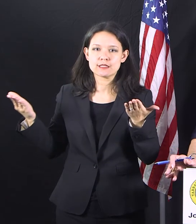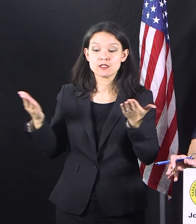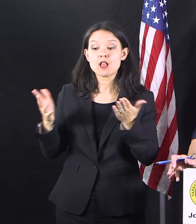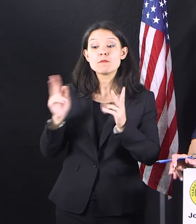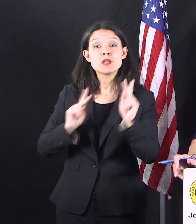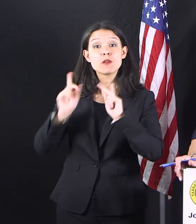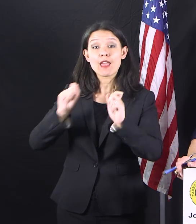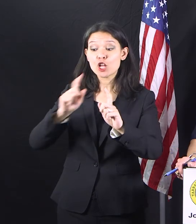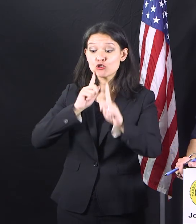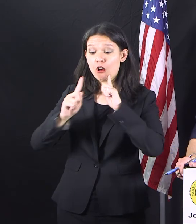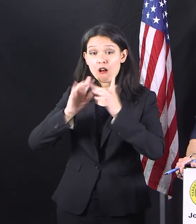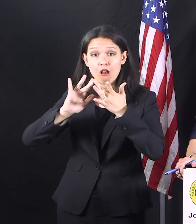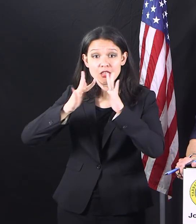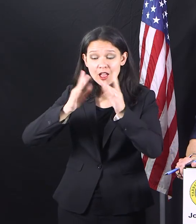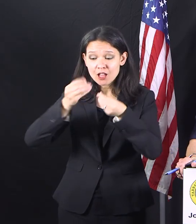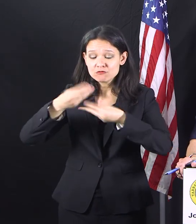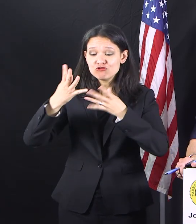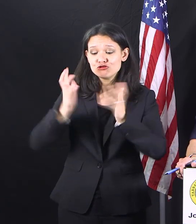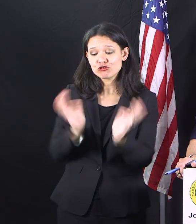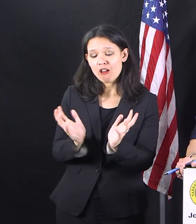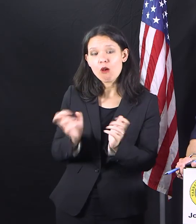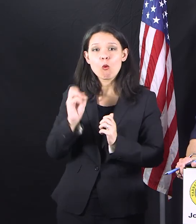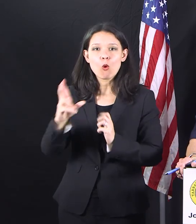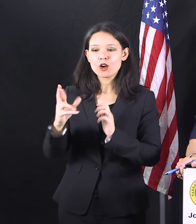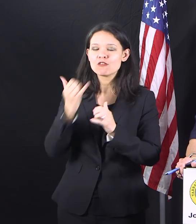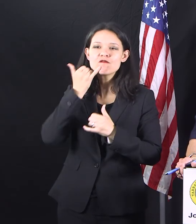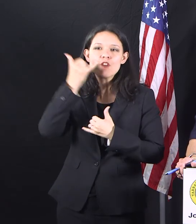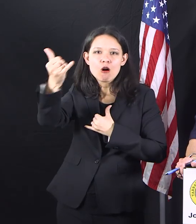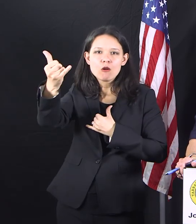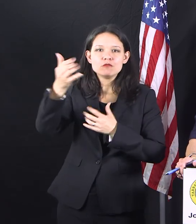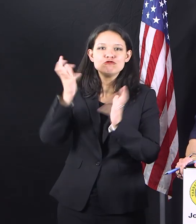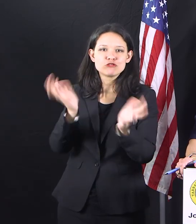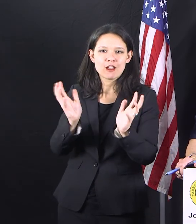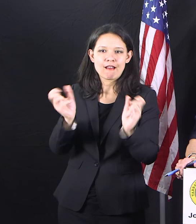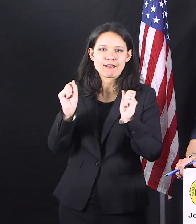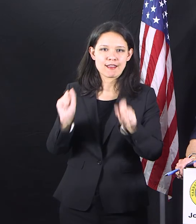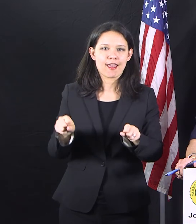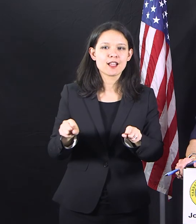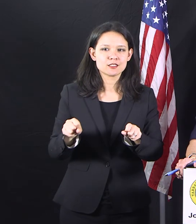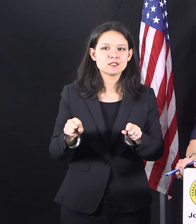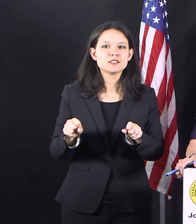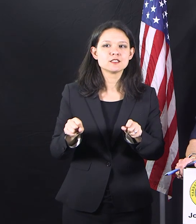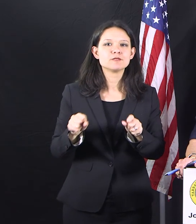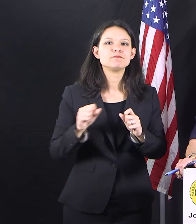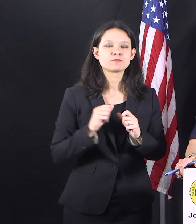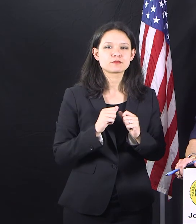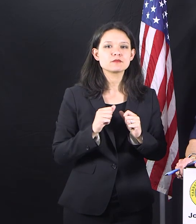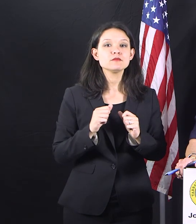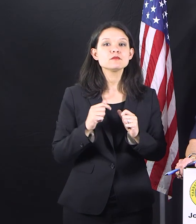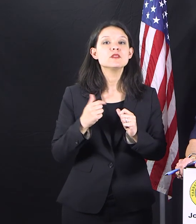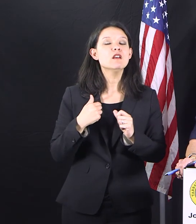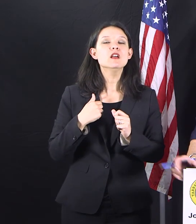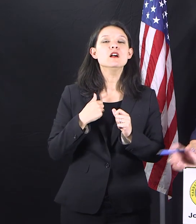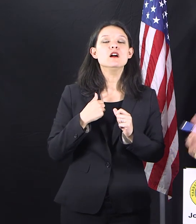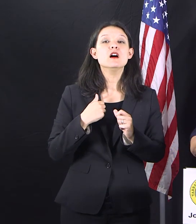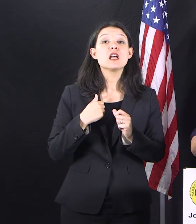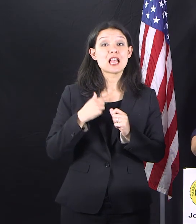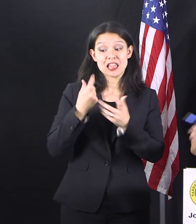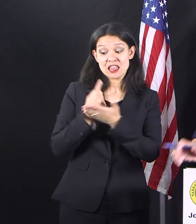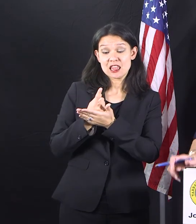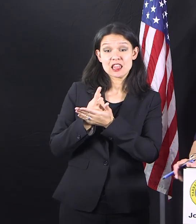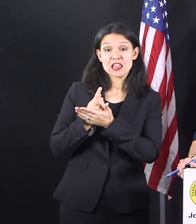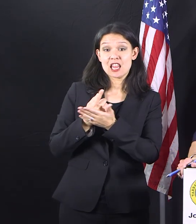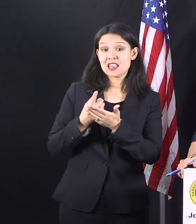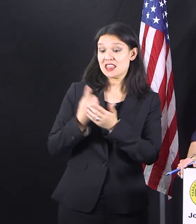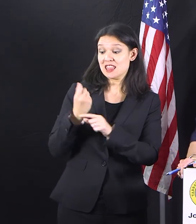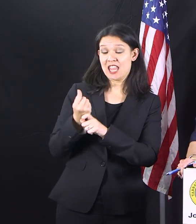online, talk on the phone, and get a little connection. So it's not a lot different from what we had last year, but it really is. You